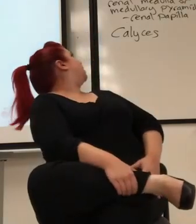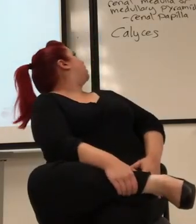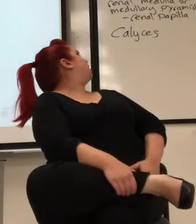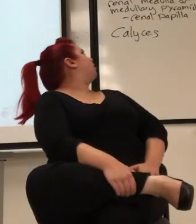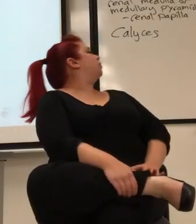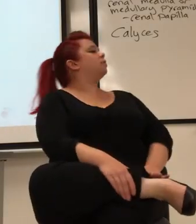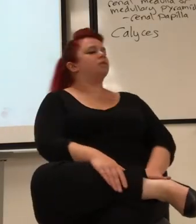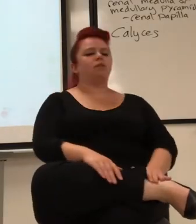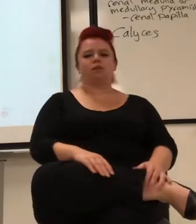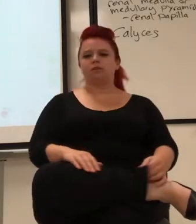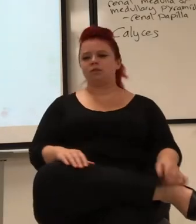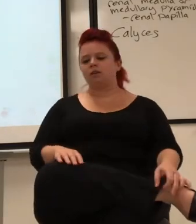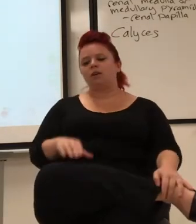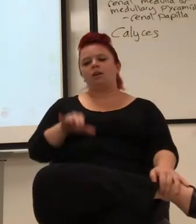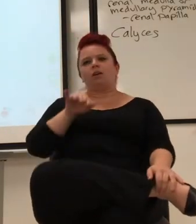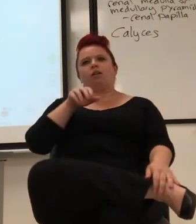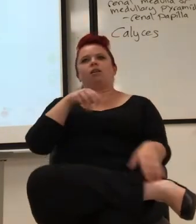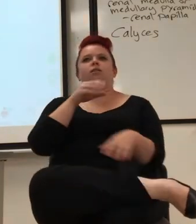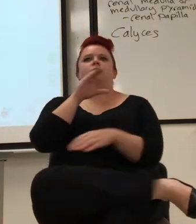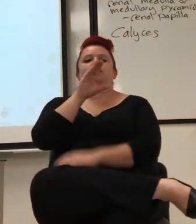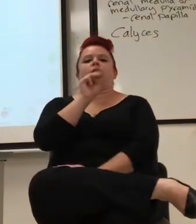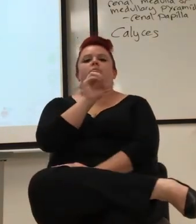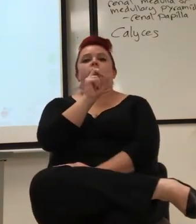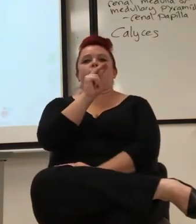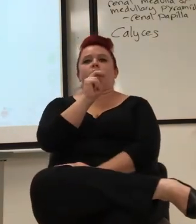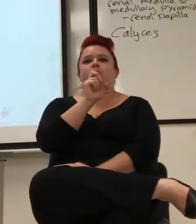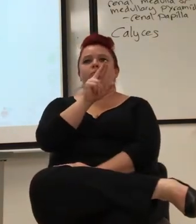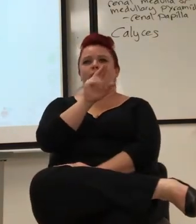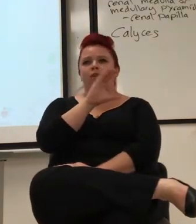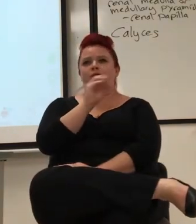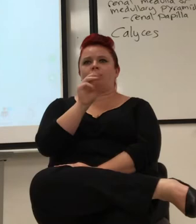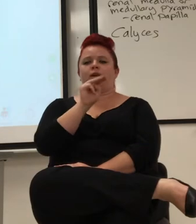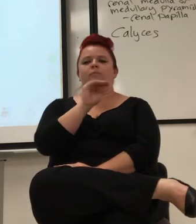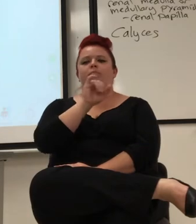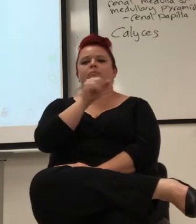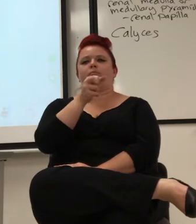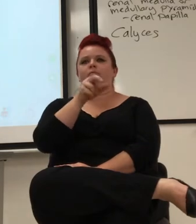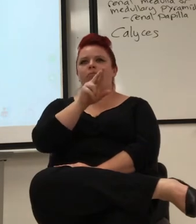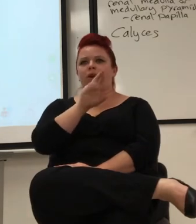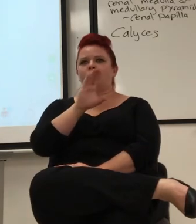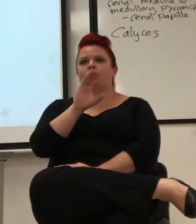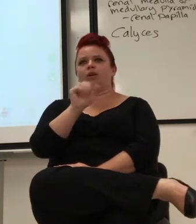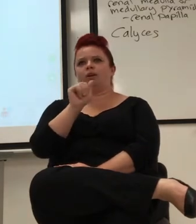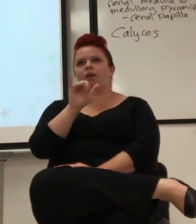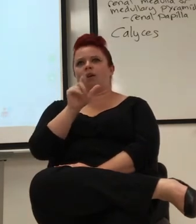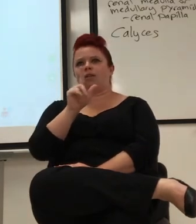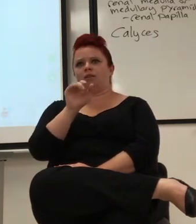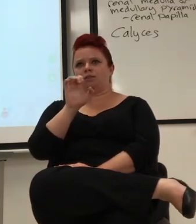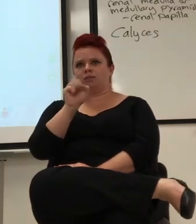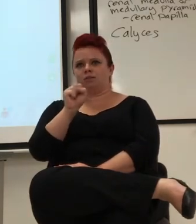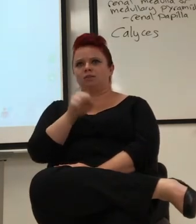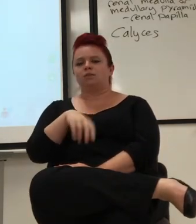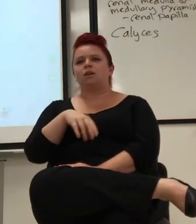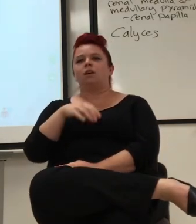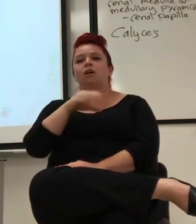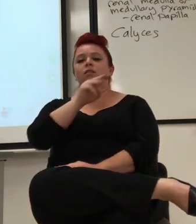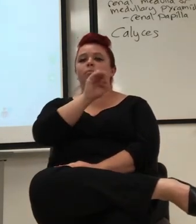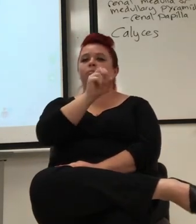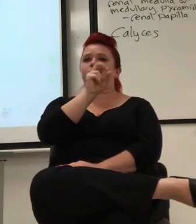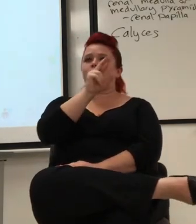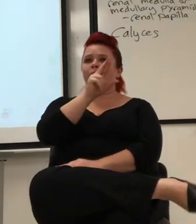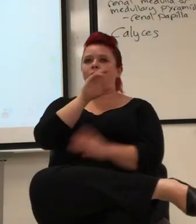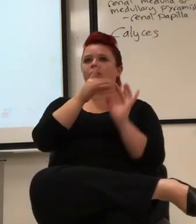Those are the minor calyces, and you have major calyces. The minor ones are like connected to a